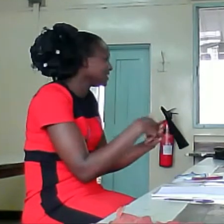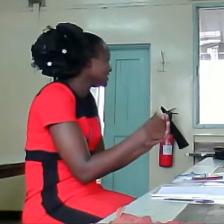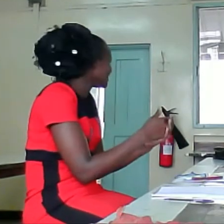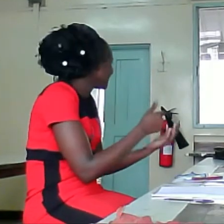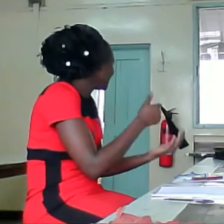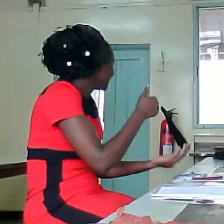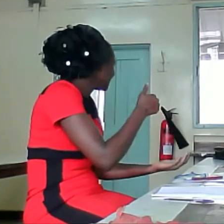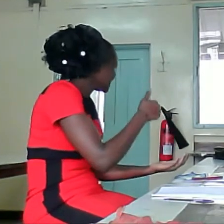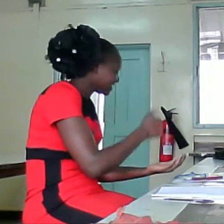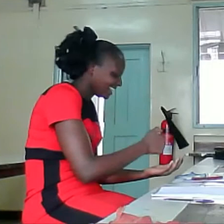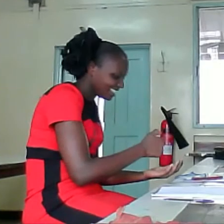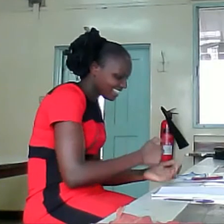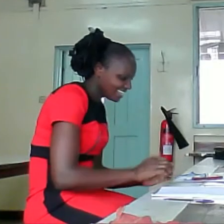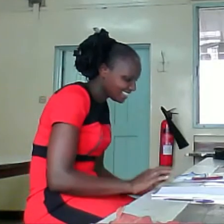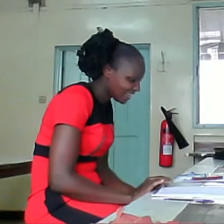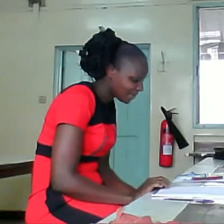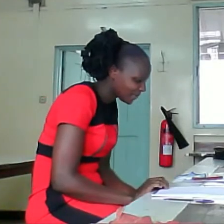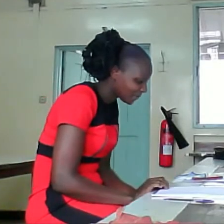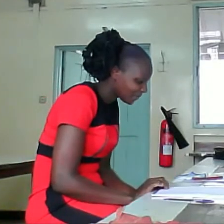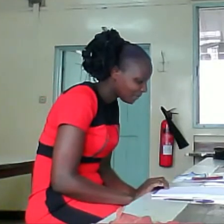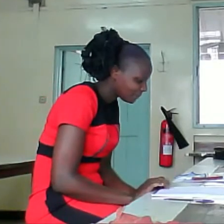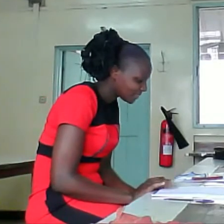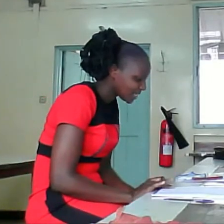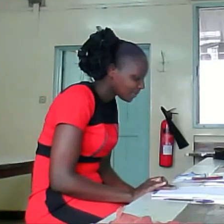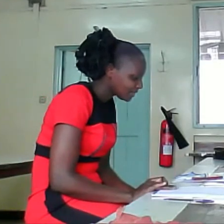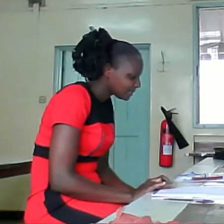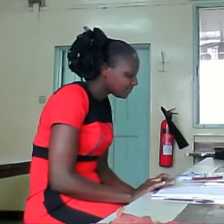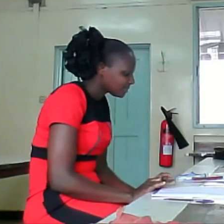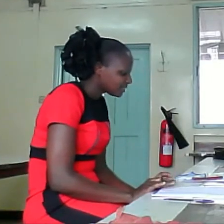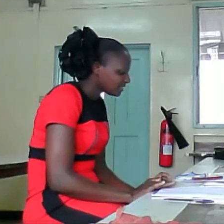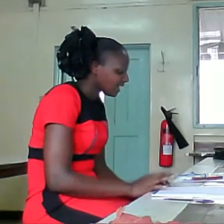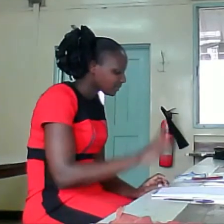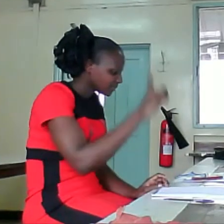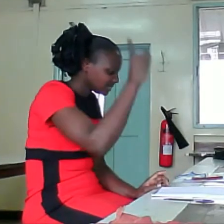is sanitizer. Sawa? Sharon,